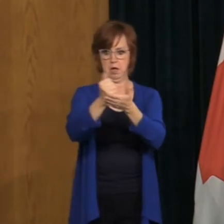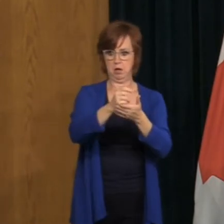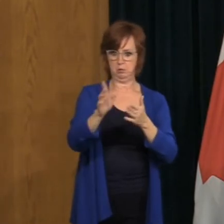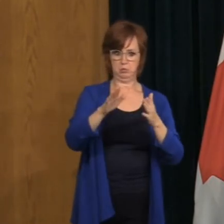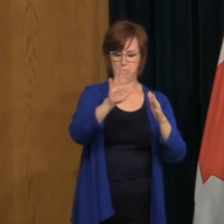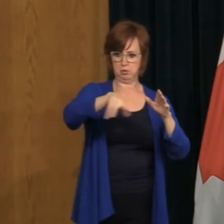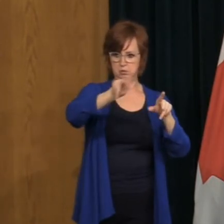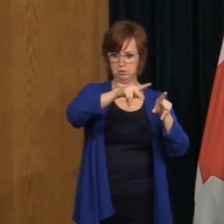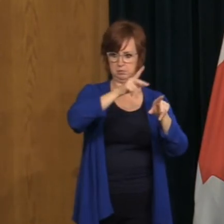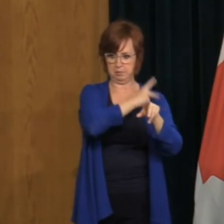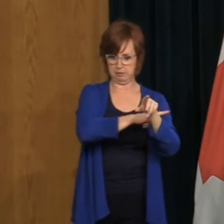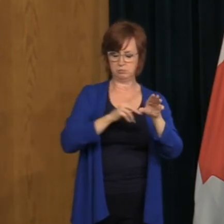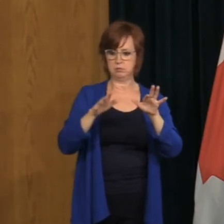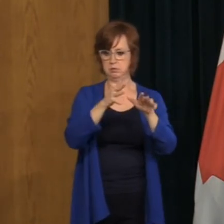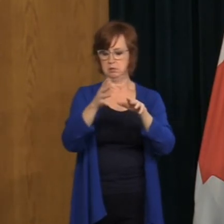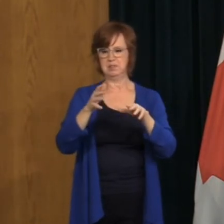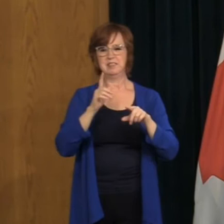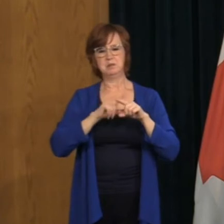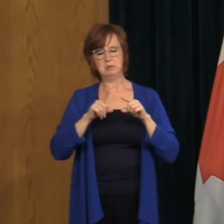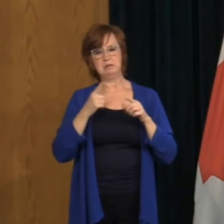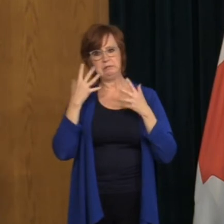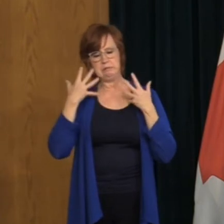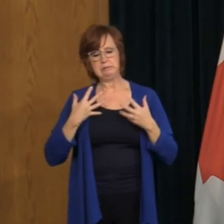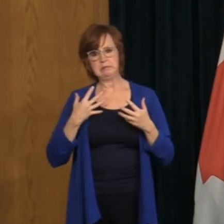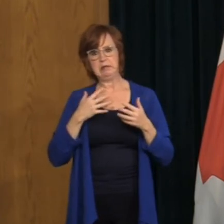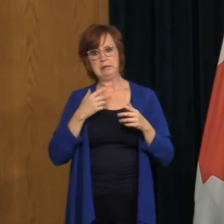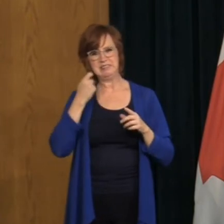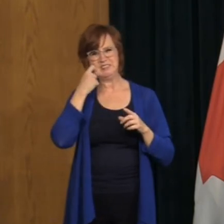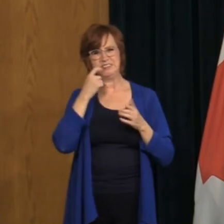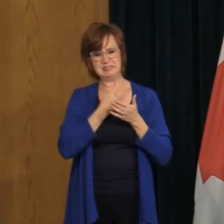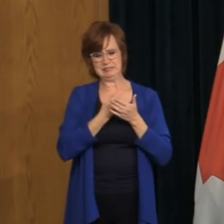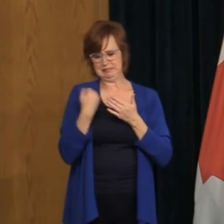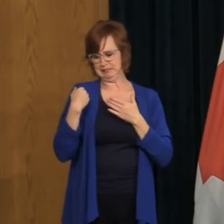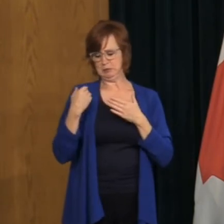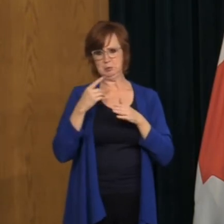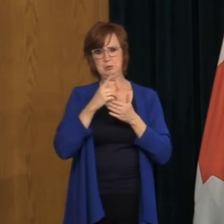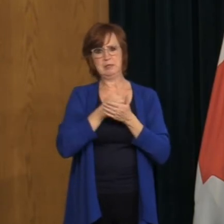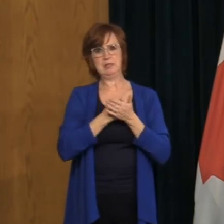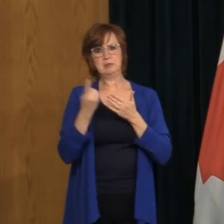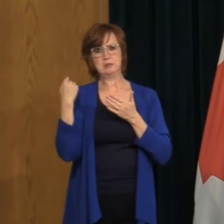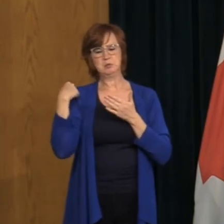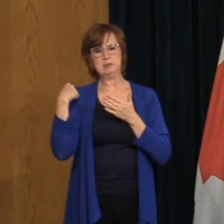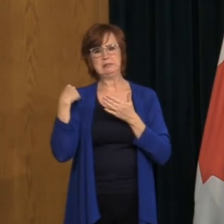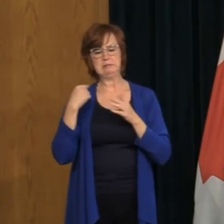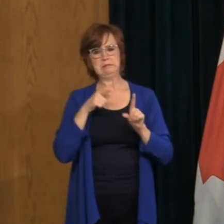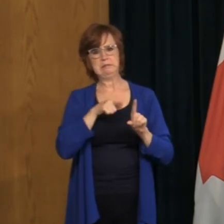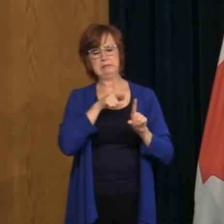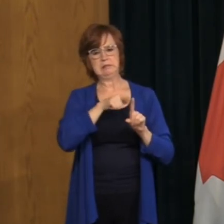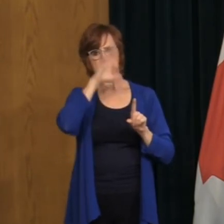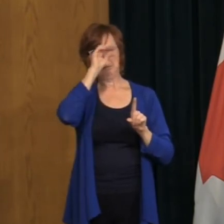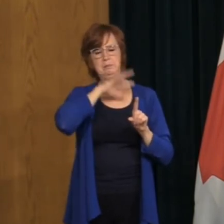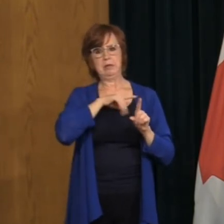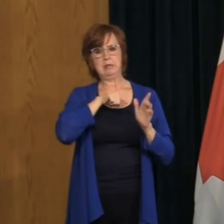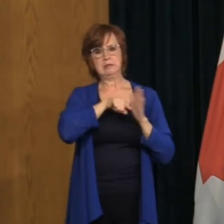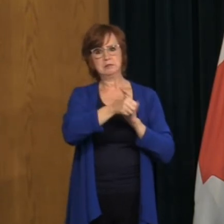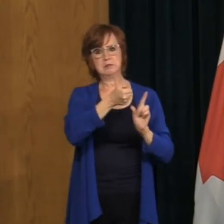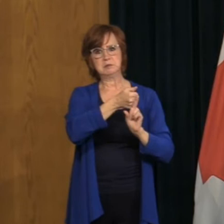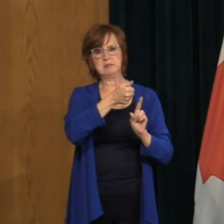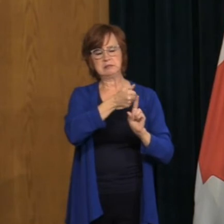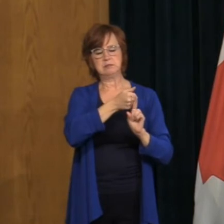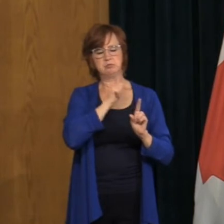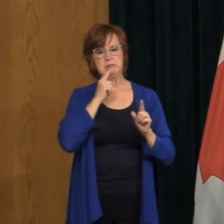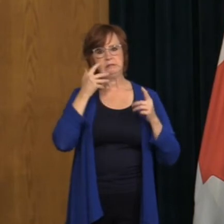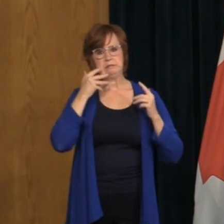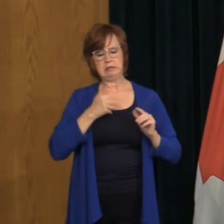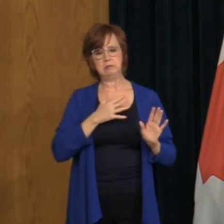is tragic, as it was here this past week. So I would just close again in offering, on behalf of the government and